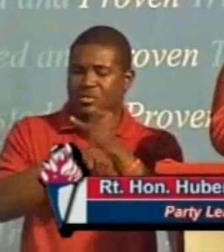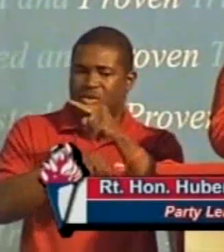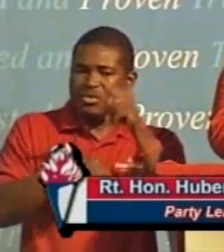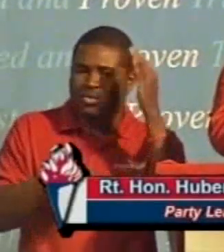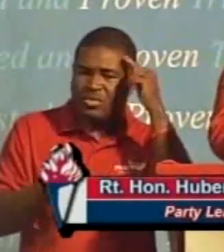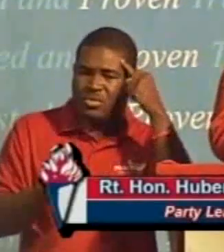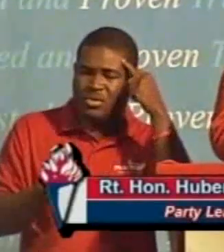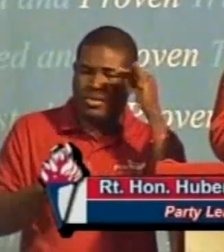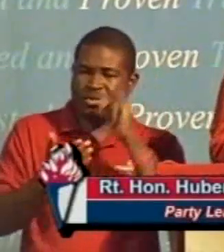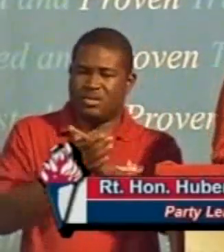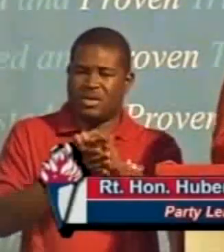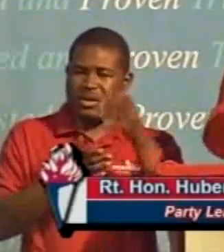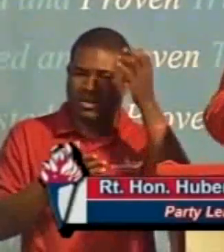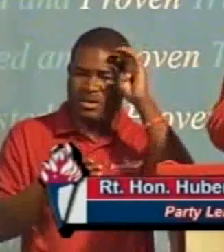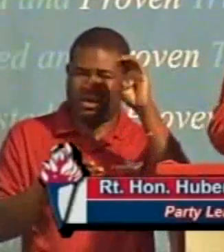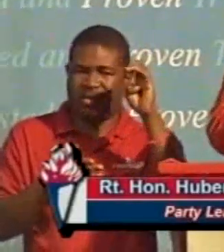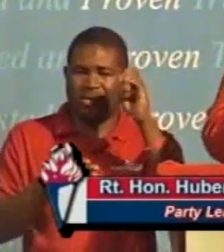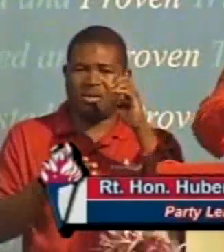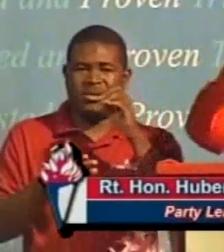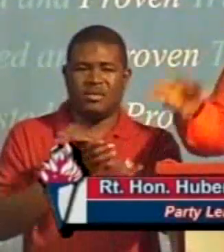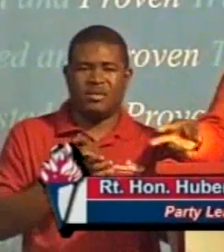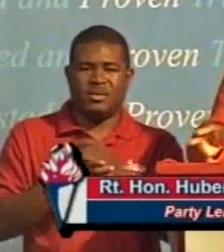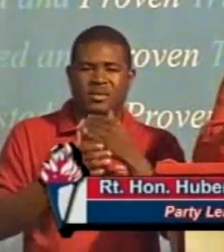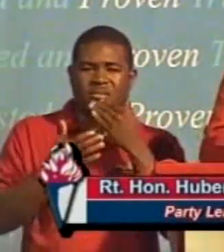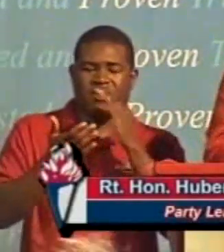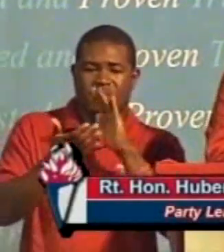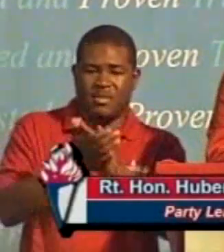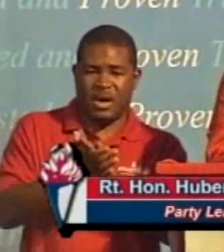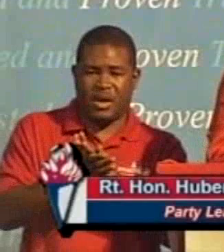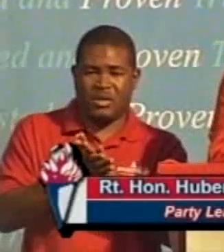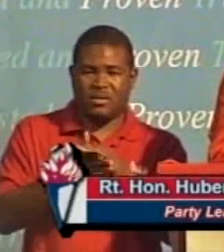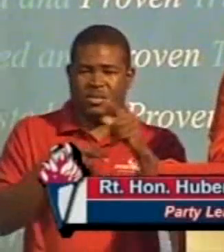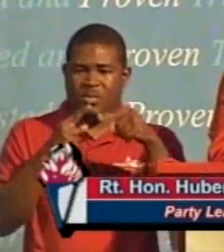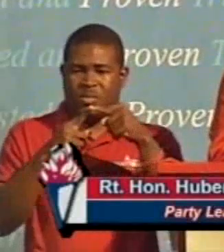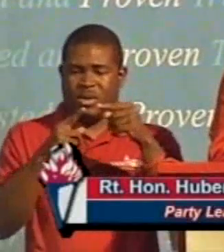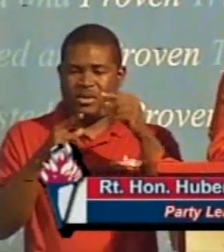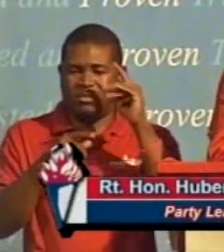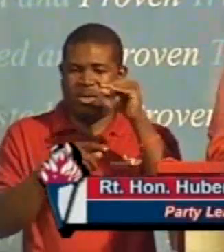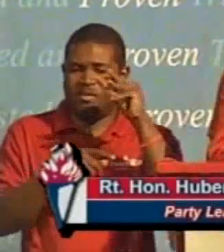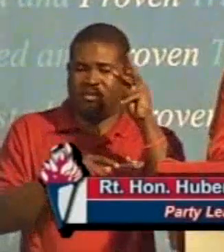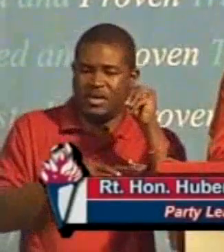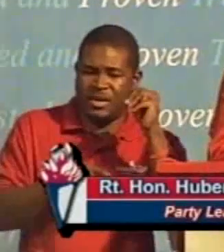You think he should be worse off when the FNM win than he was when the PLP was in?